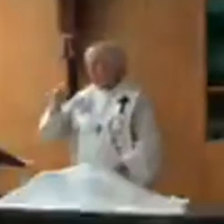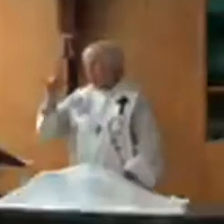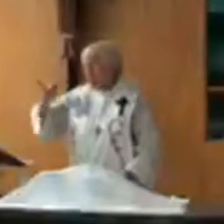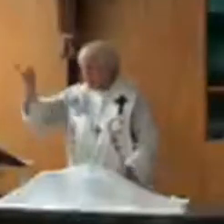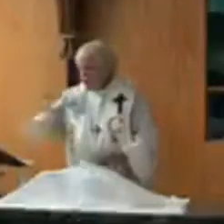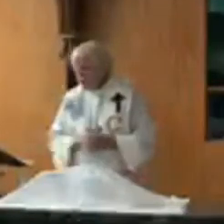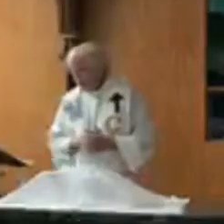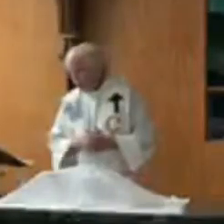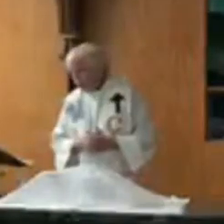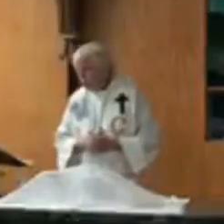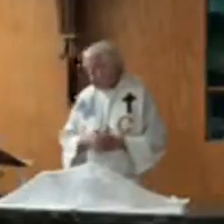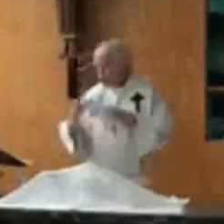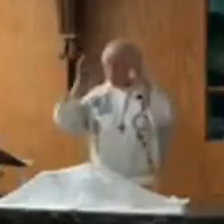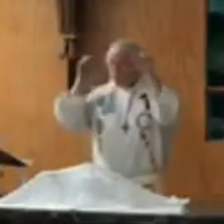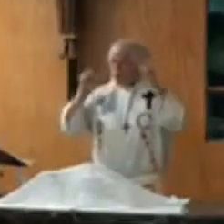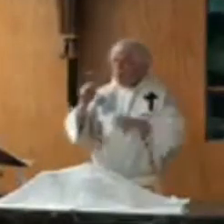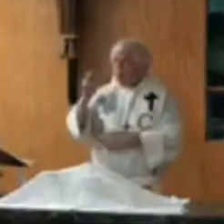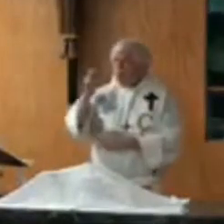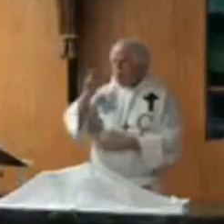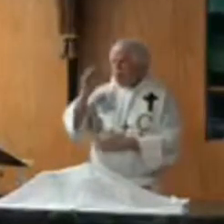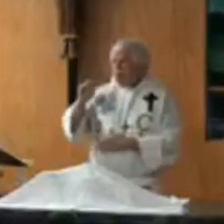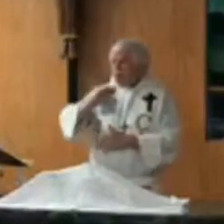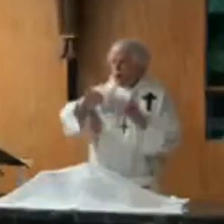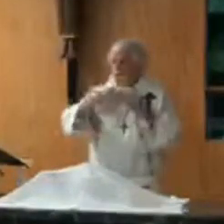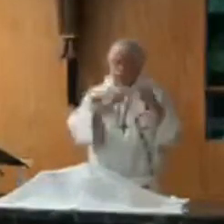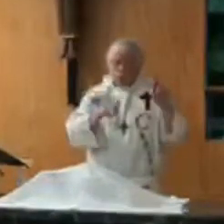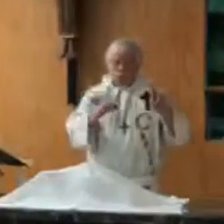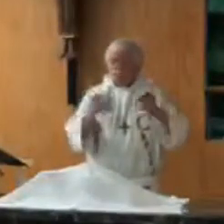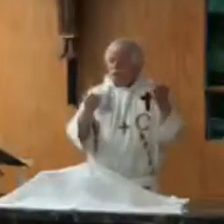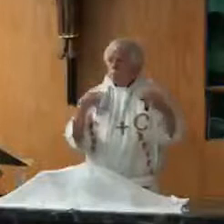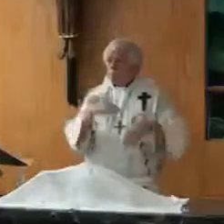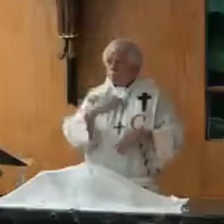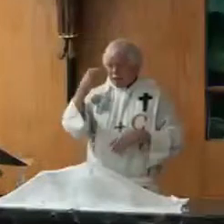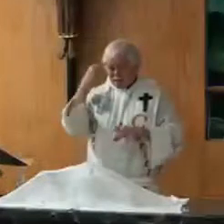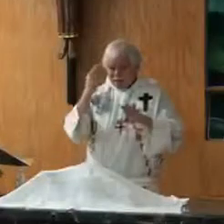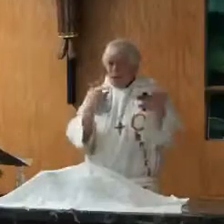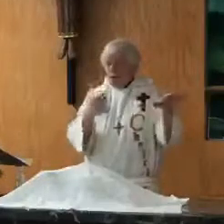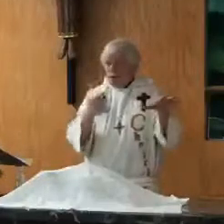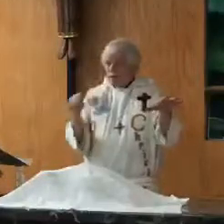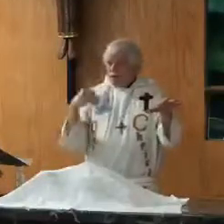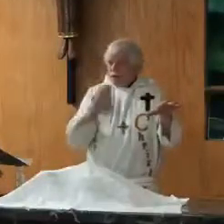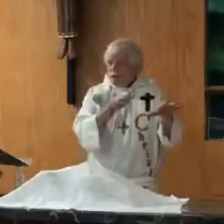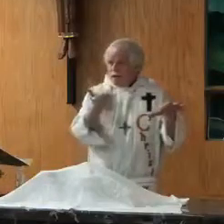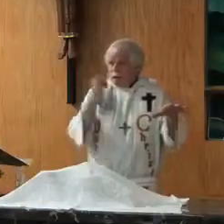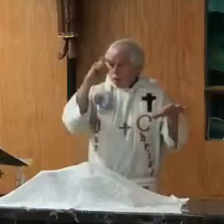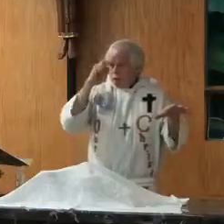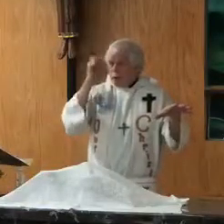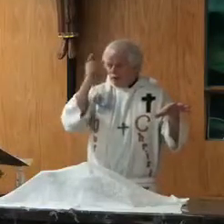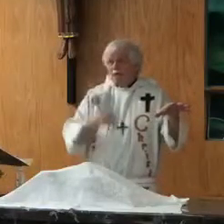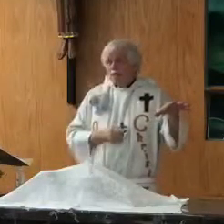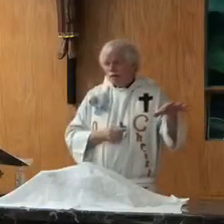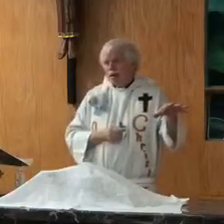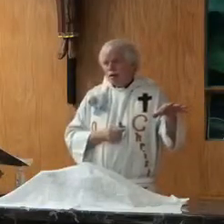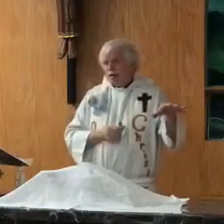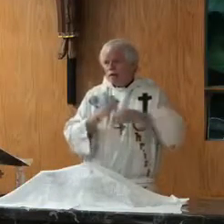continues to life forever. For the President of the United States and all the people that serve us in government, give them